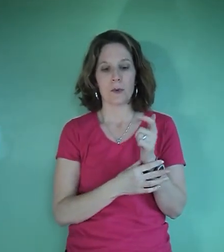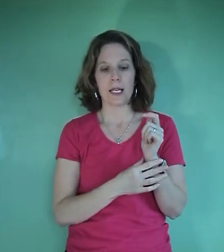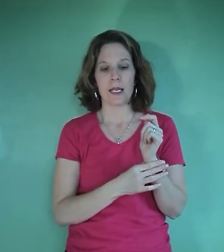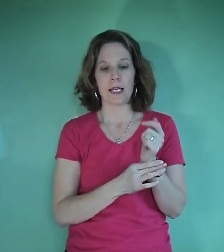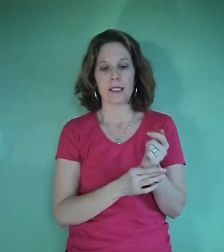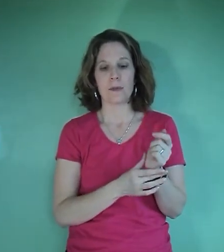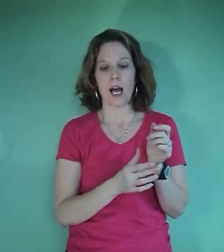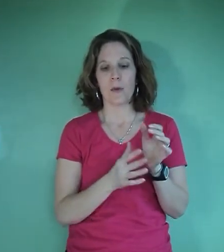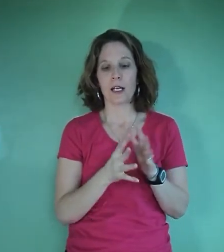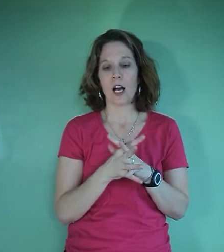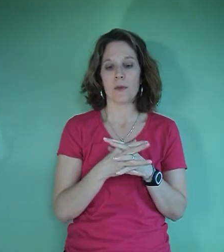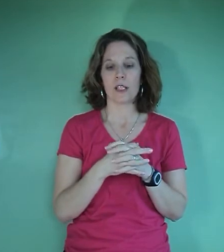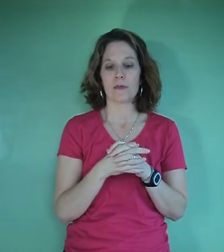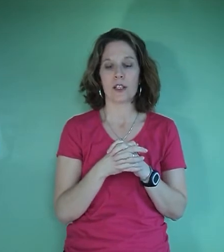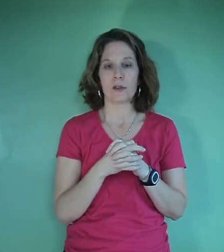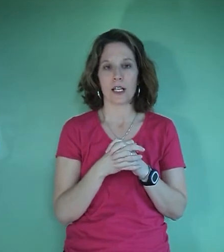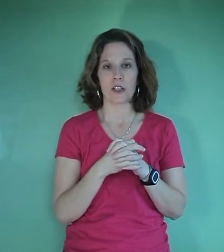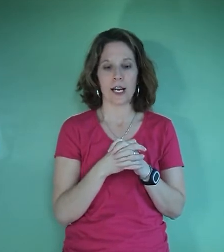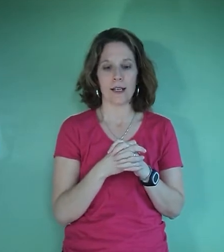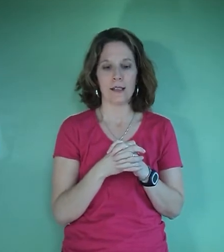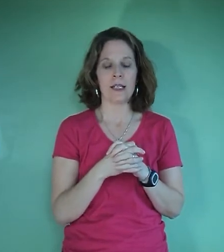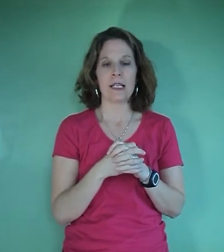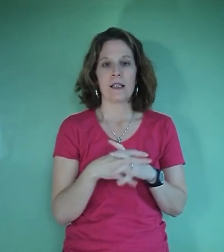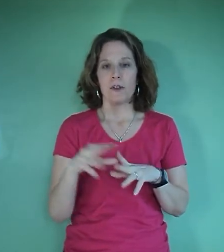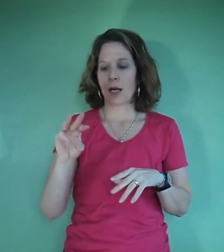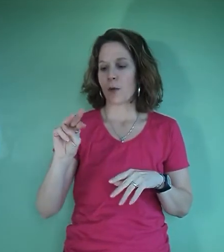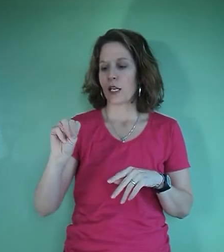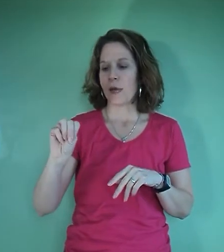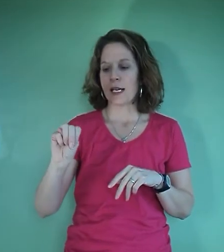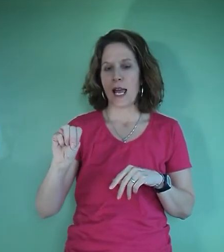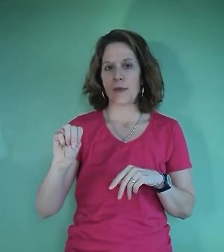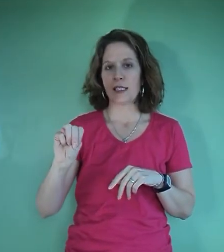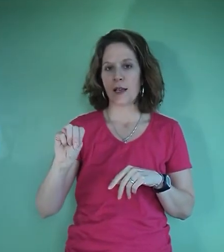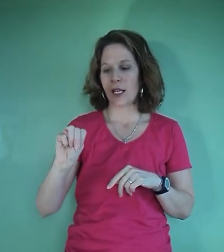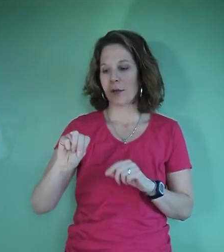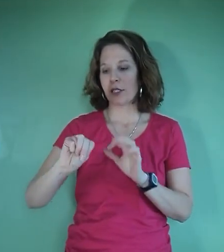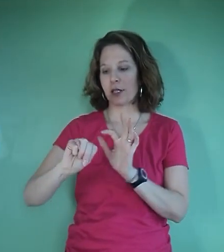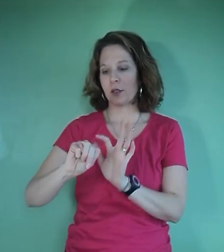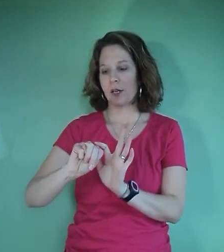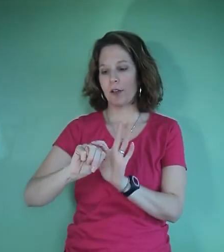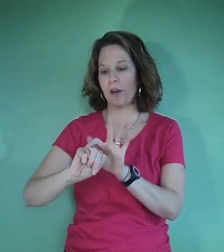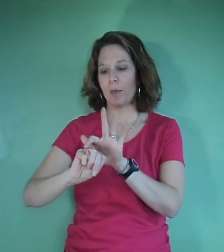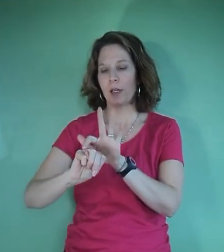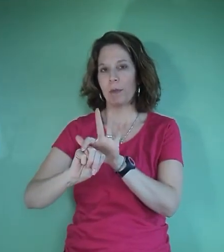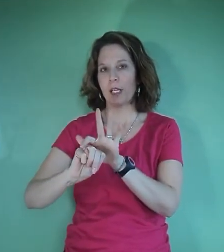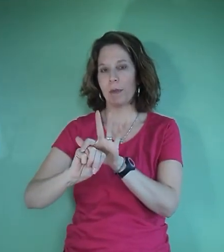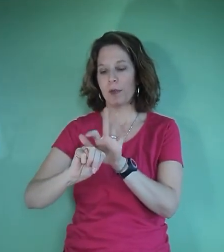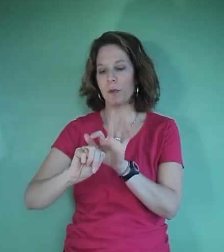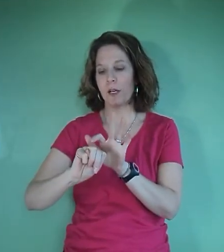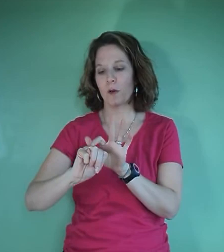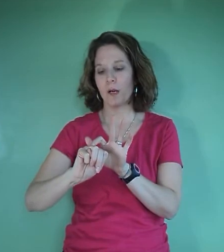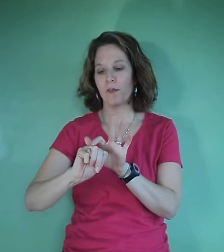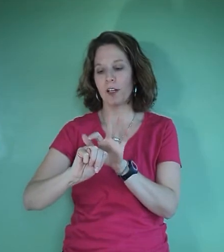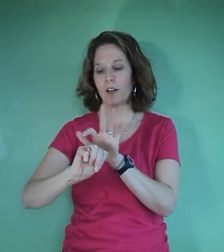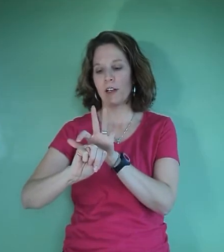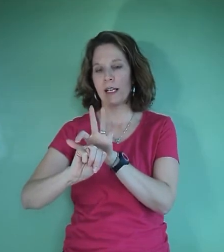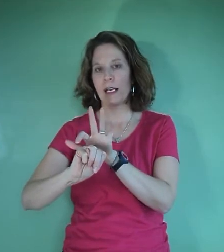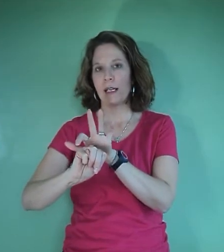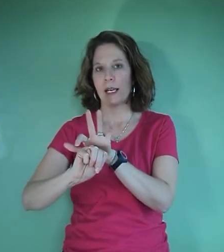week is Mao and Communist victory in China. For that one, we're going to make an M in sign language. That's where your thumb comes up in between your ring finger and